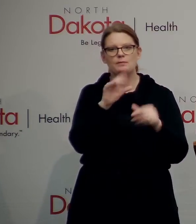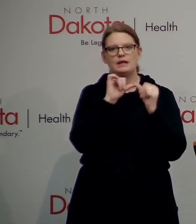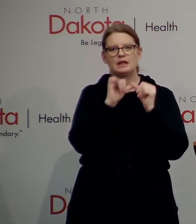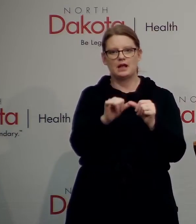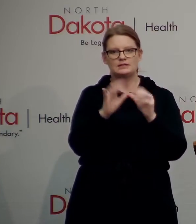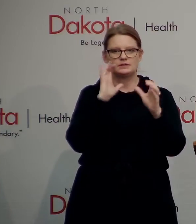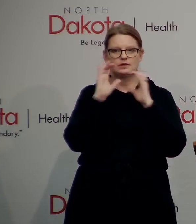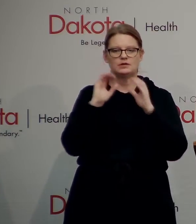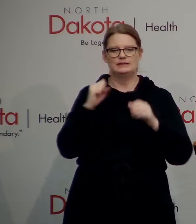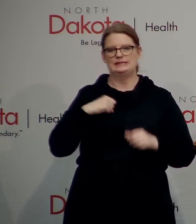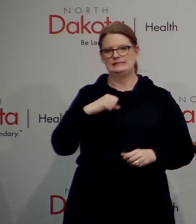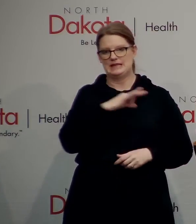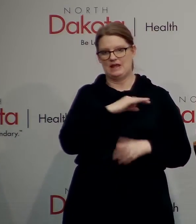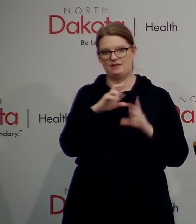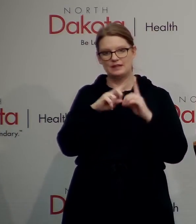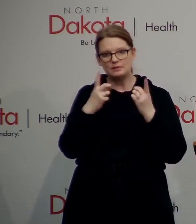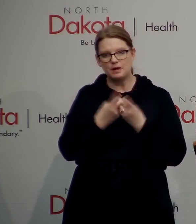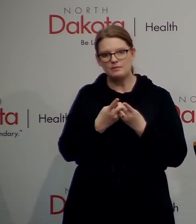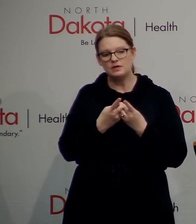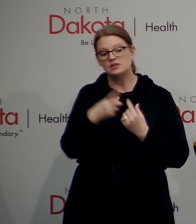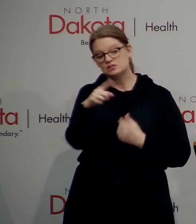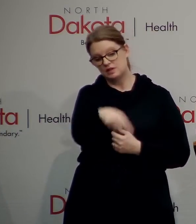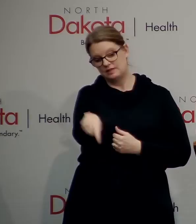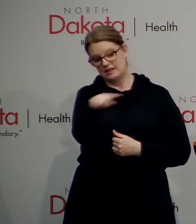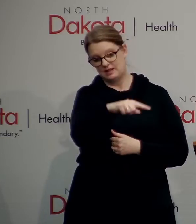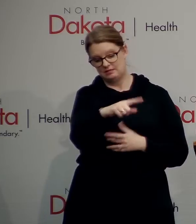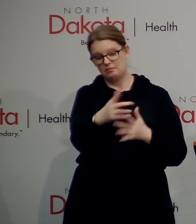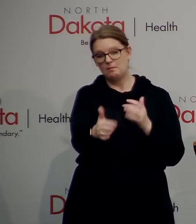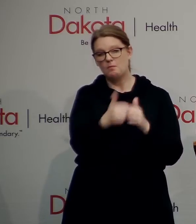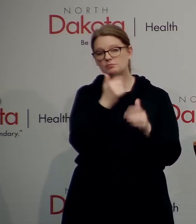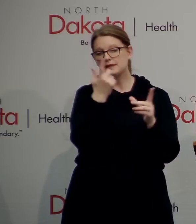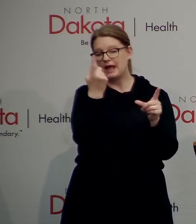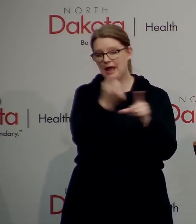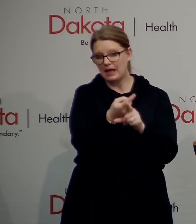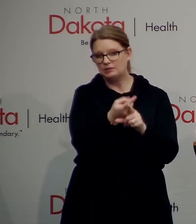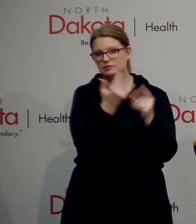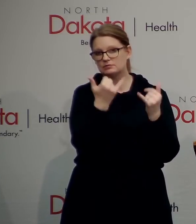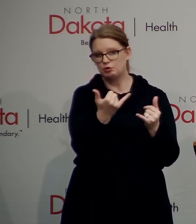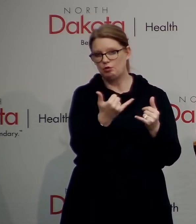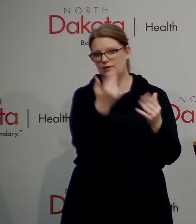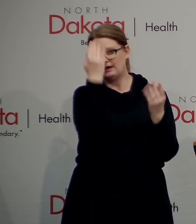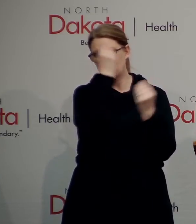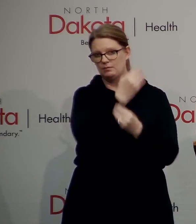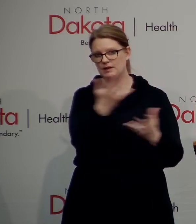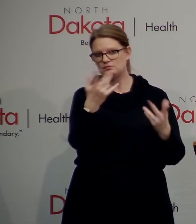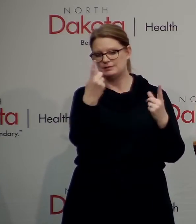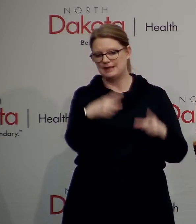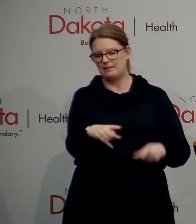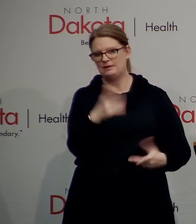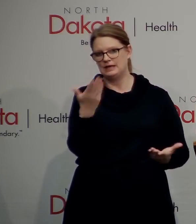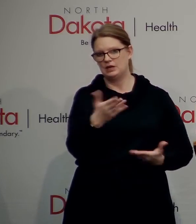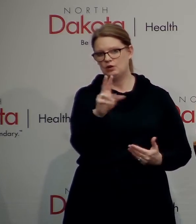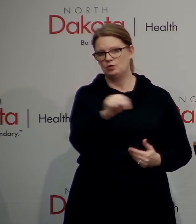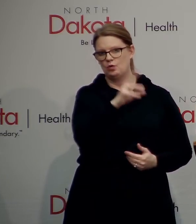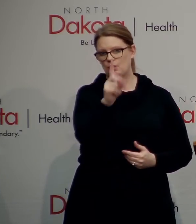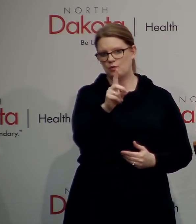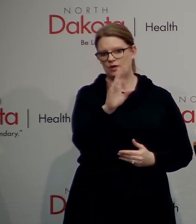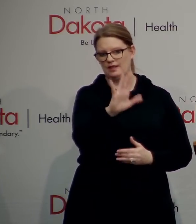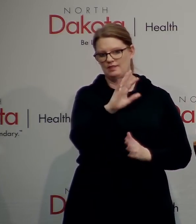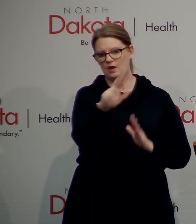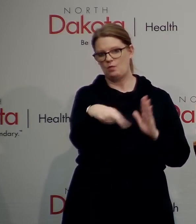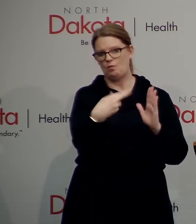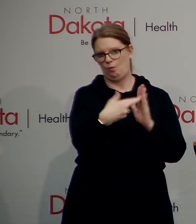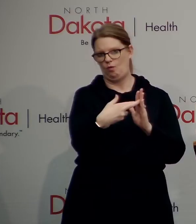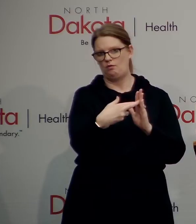with staff at the department to make sure that they are getting the most accurate and up-to-date information about where we are in North Dakota and the role that they can play